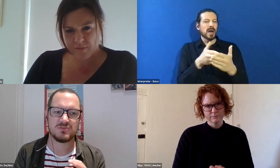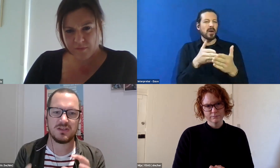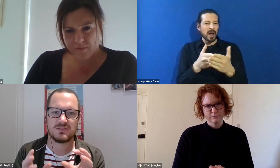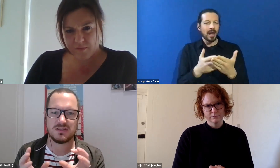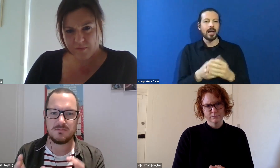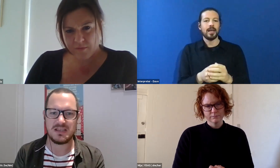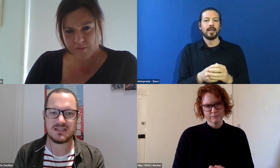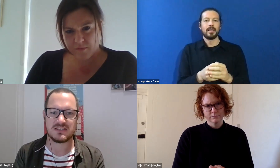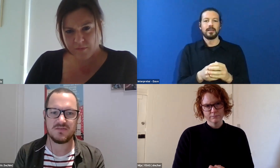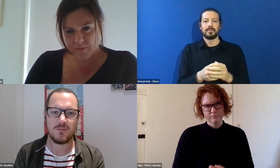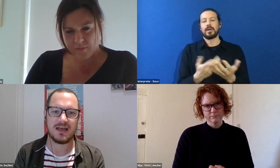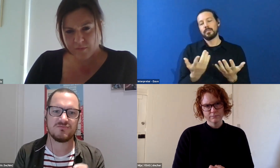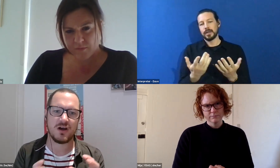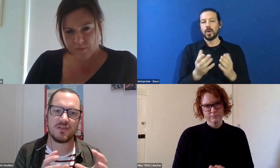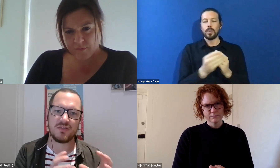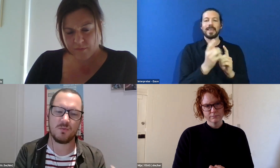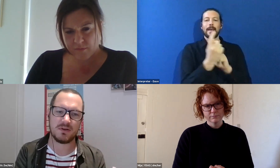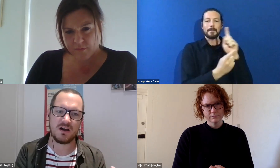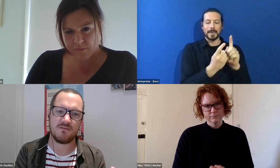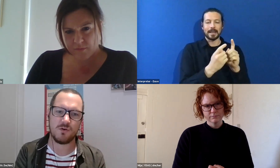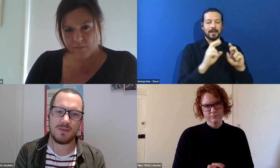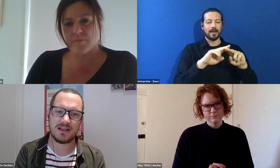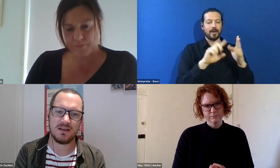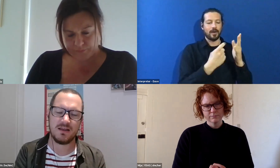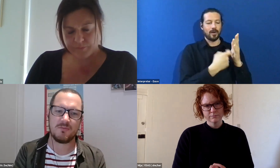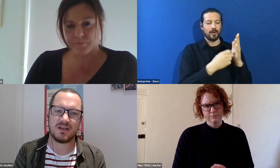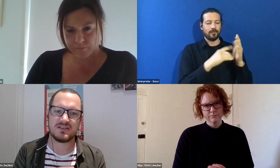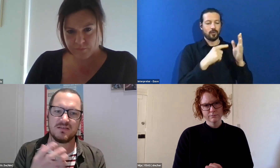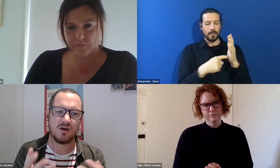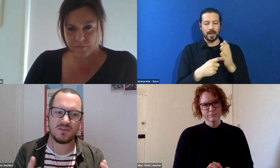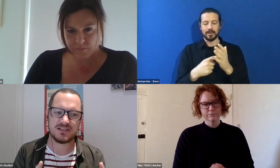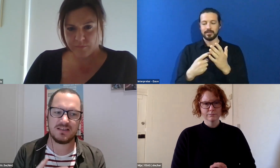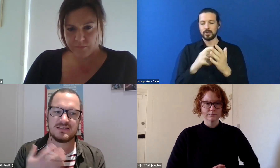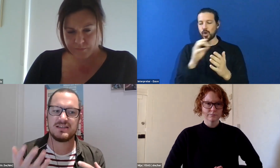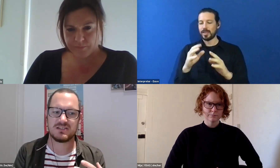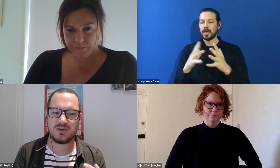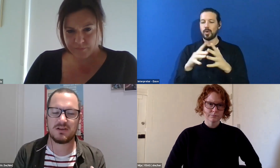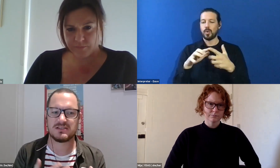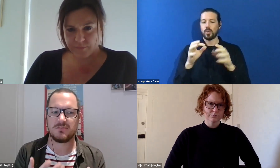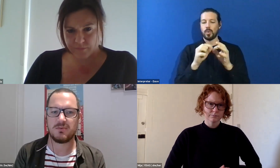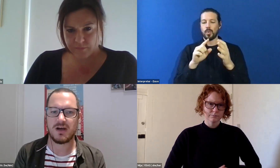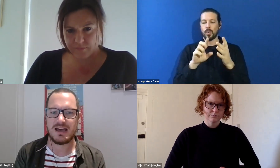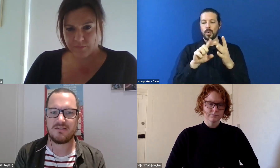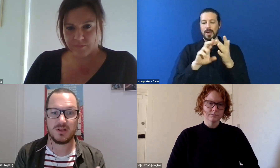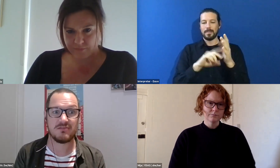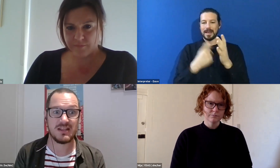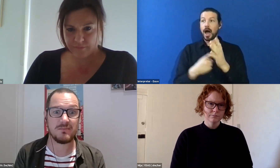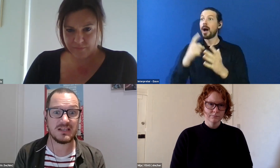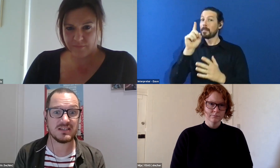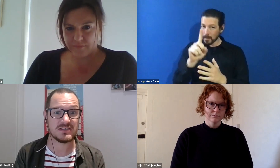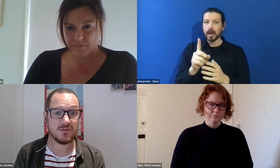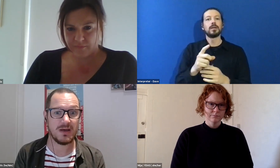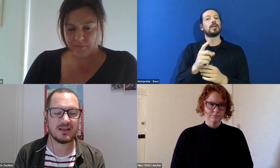partly because we're using the meetings format rather than the webinar format. But obviously, this is the experience that people have when they're